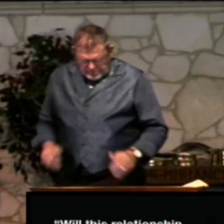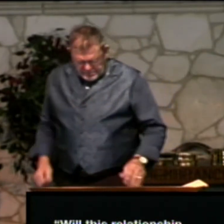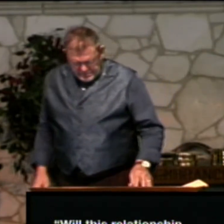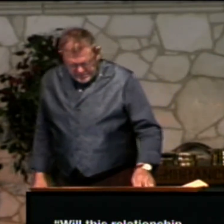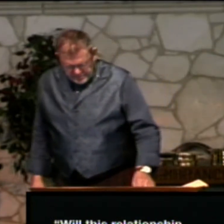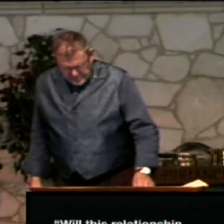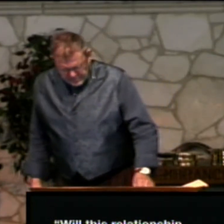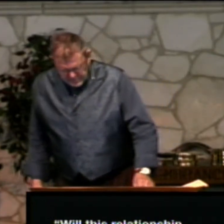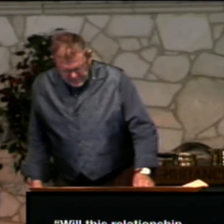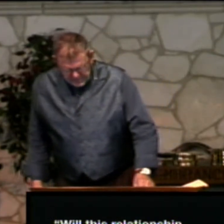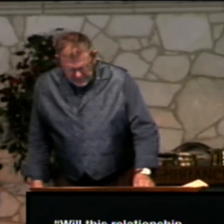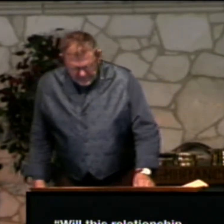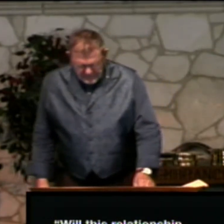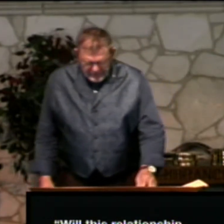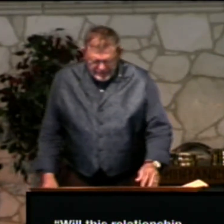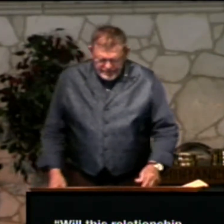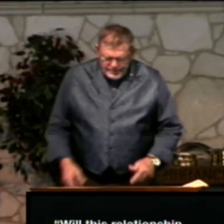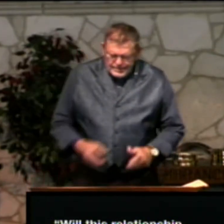here.